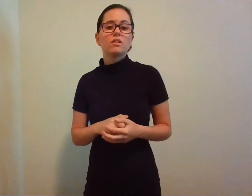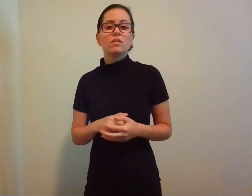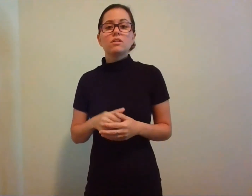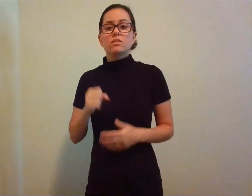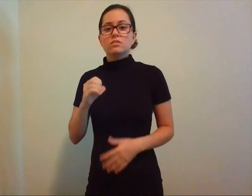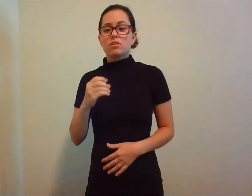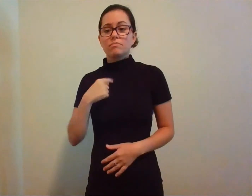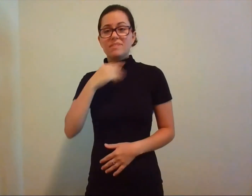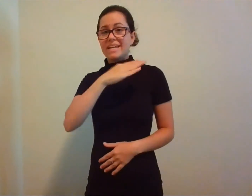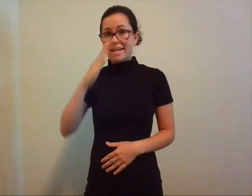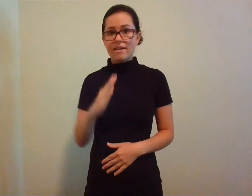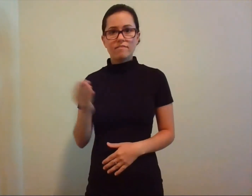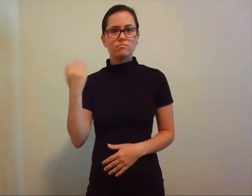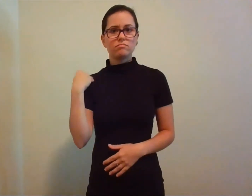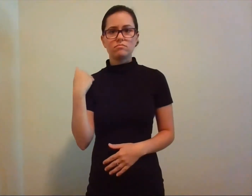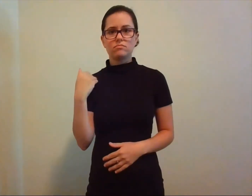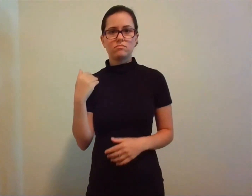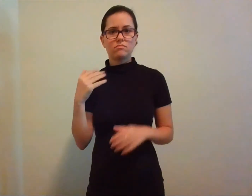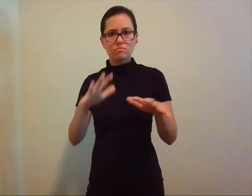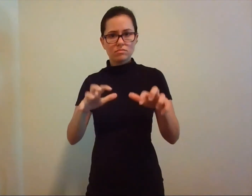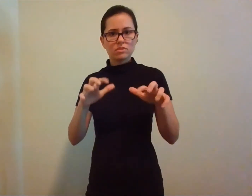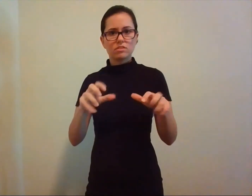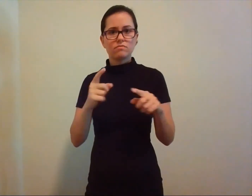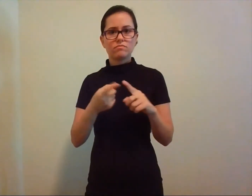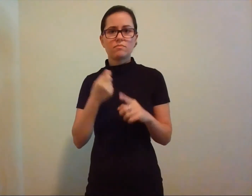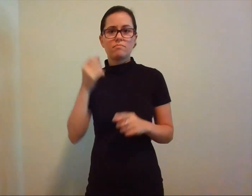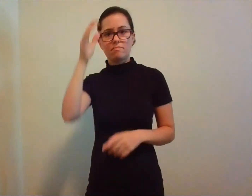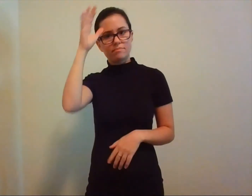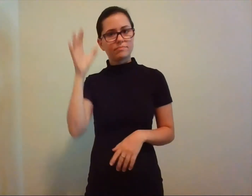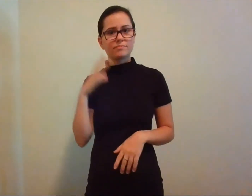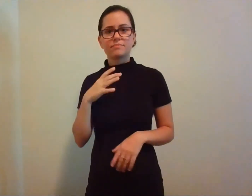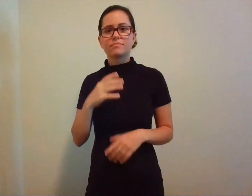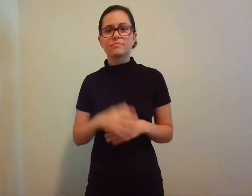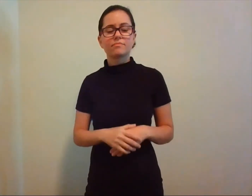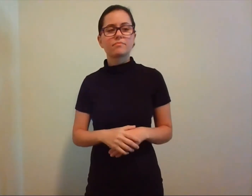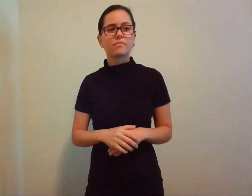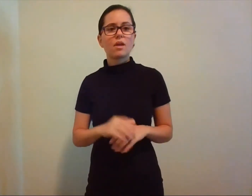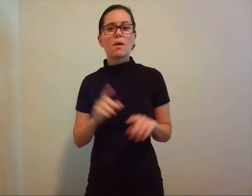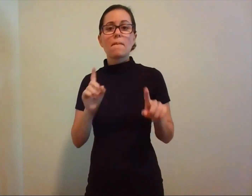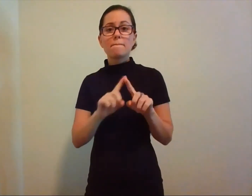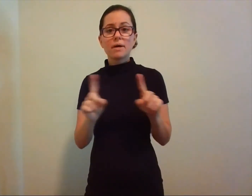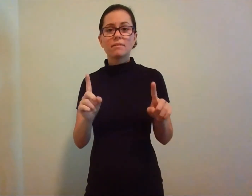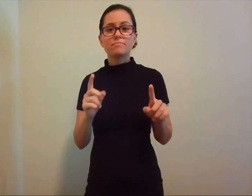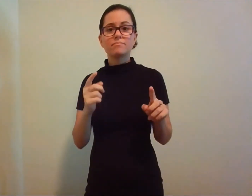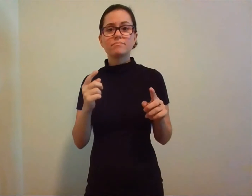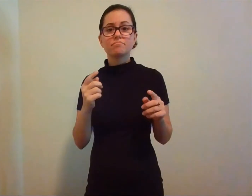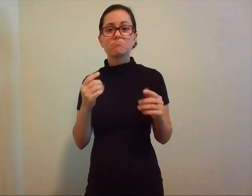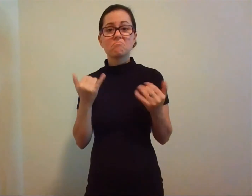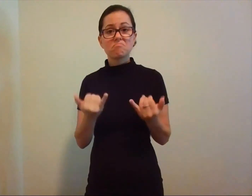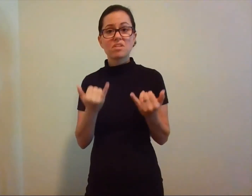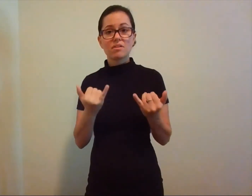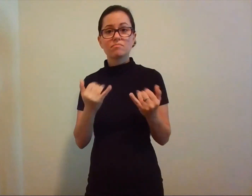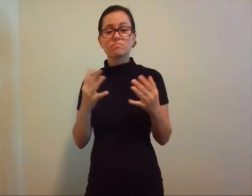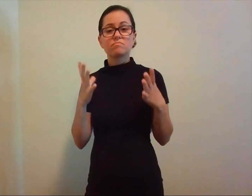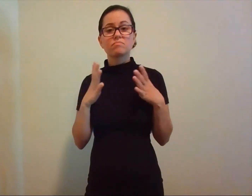man. So I was like, but you know what? I'm in Palm Springs. It's no different. I'm going to lean into